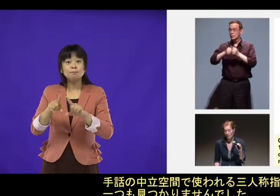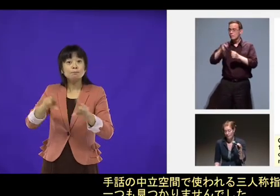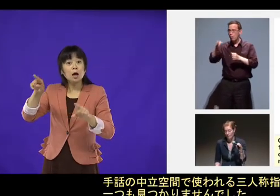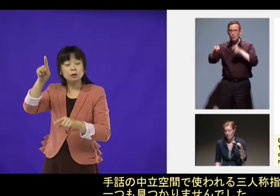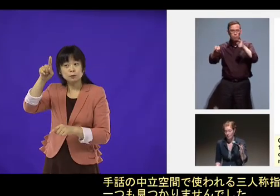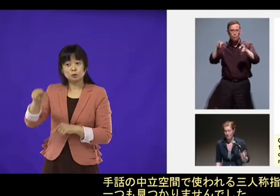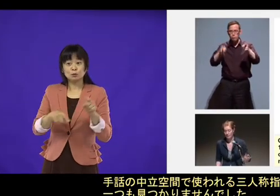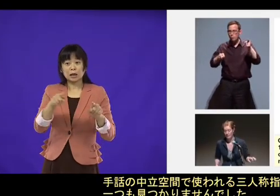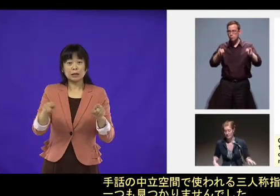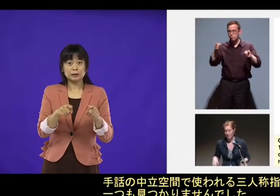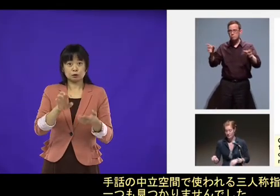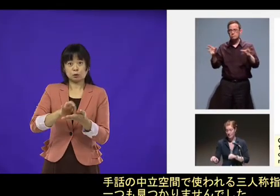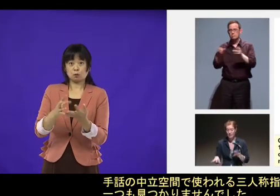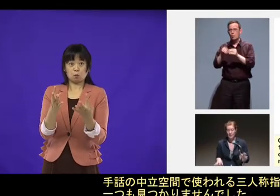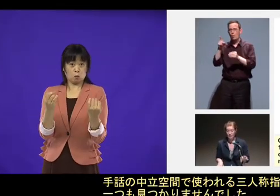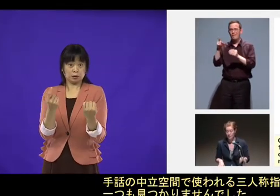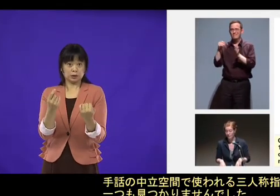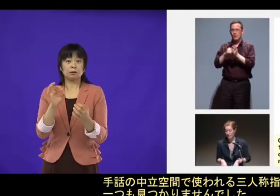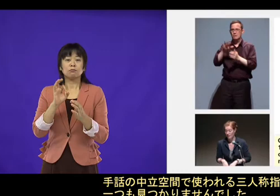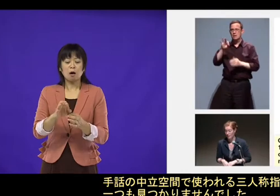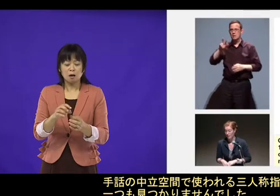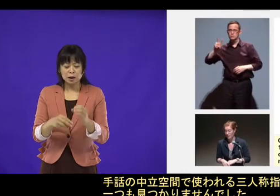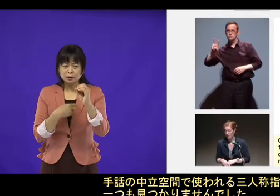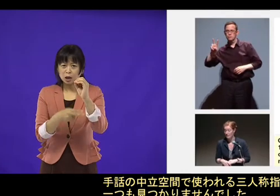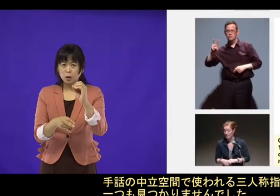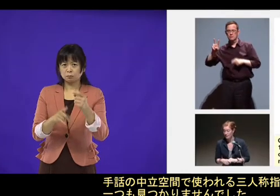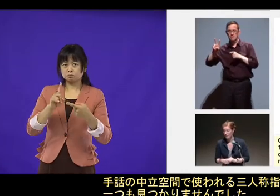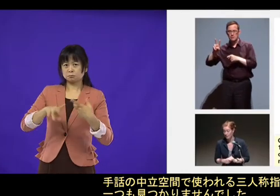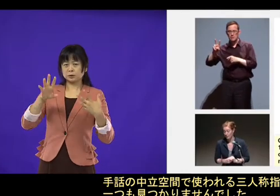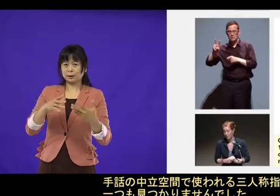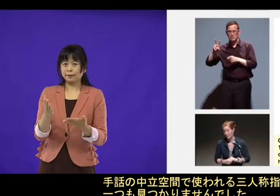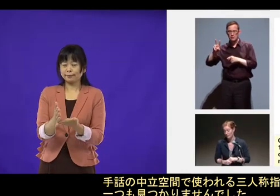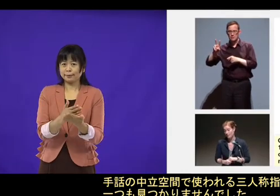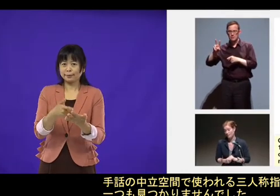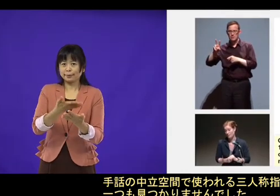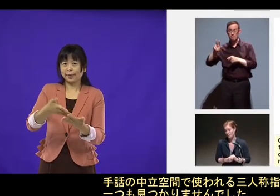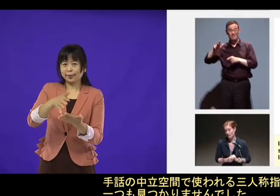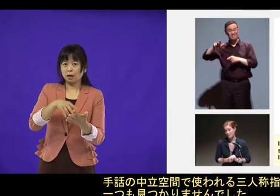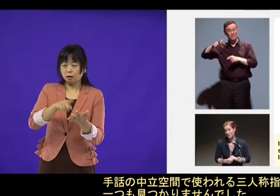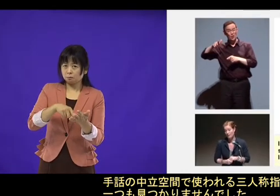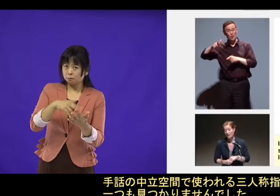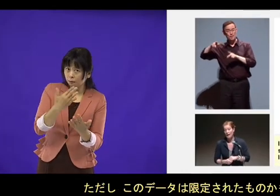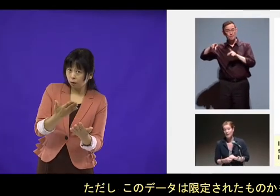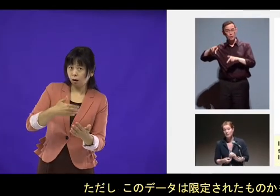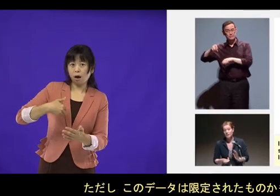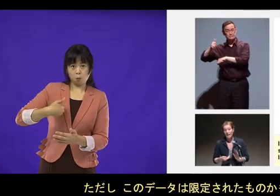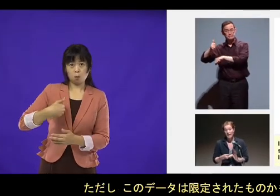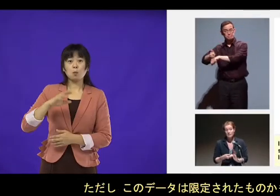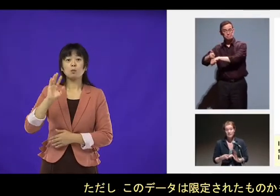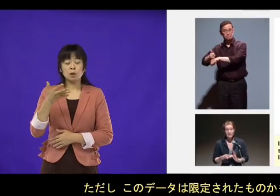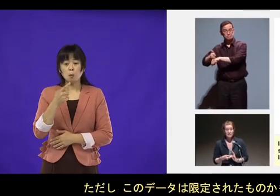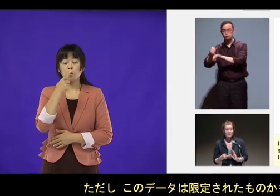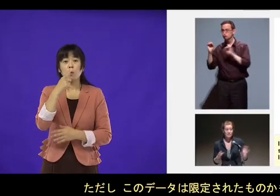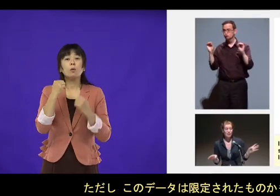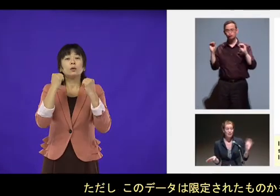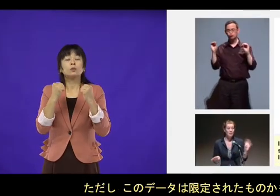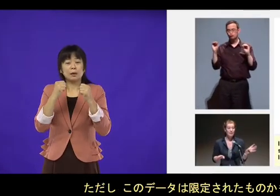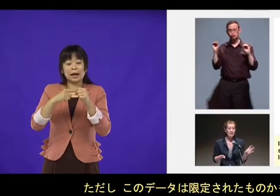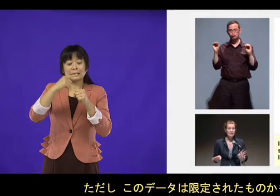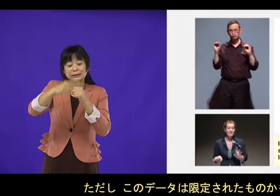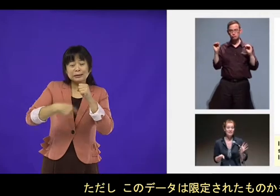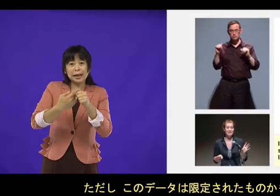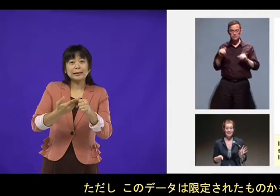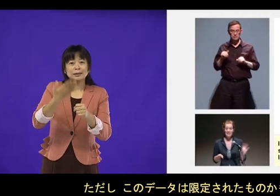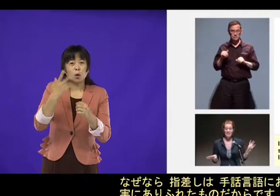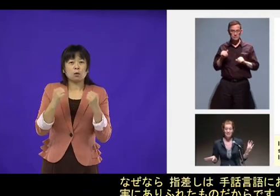of third-person references being used within the neutral signing space. And I want to add to that this might